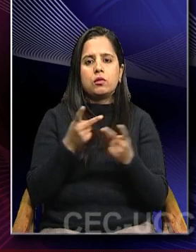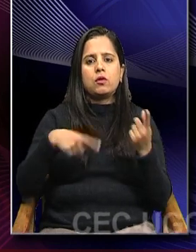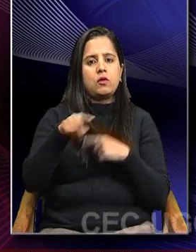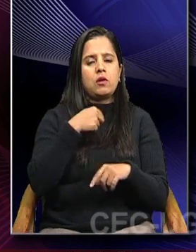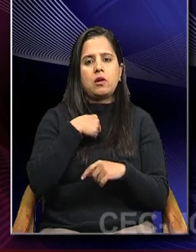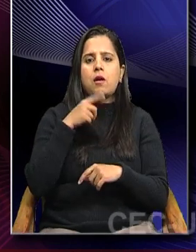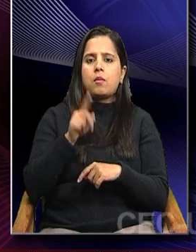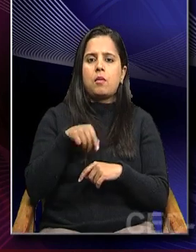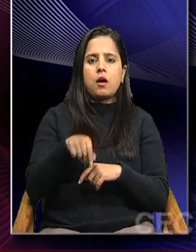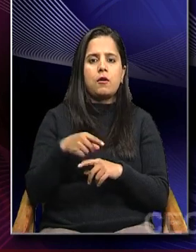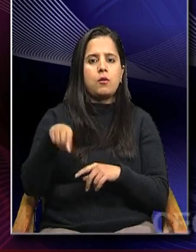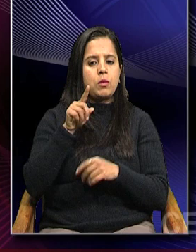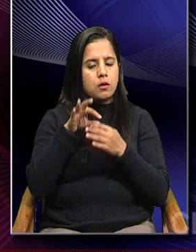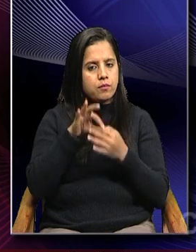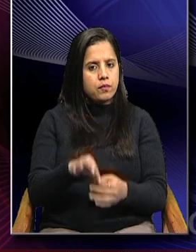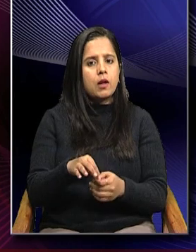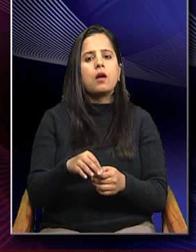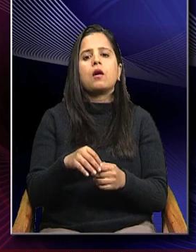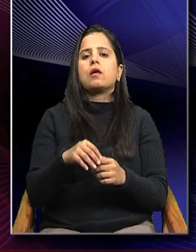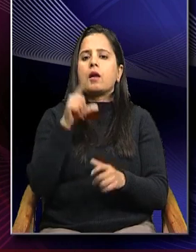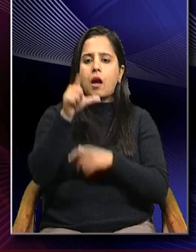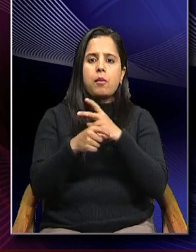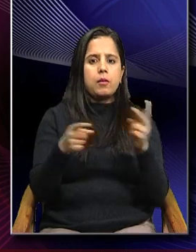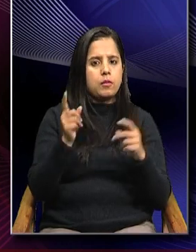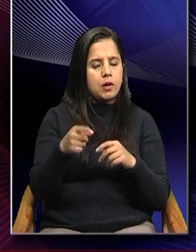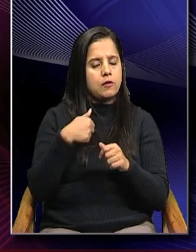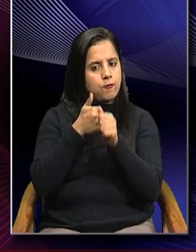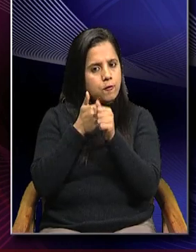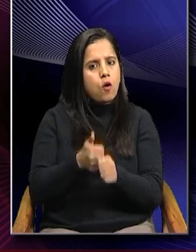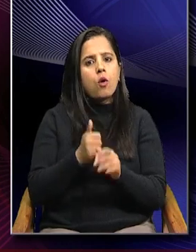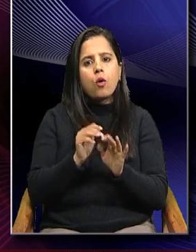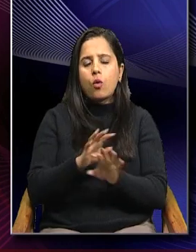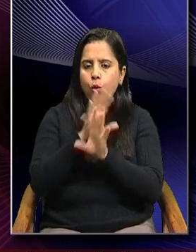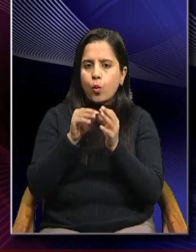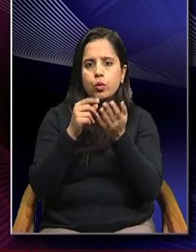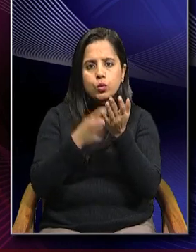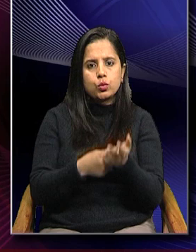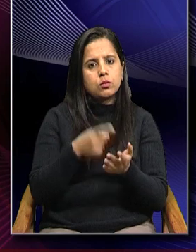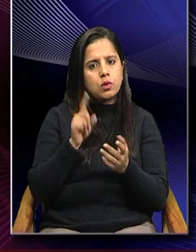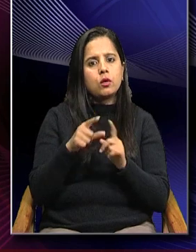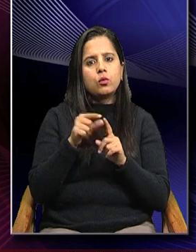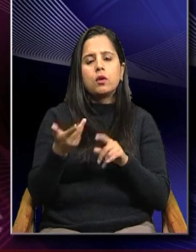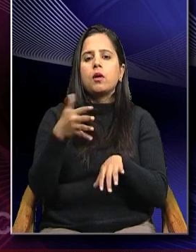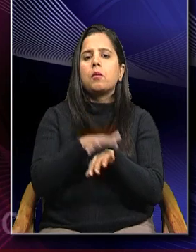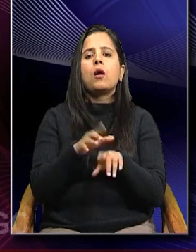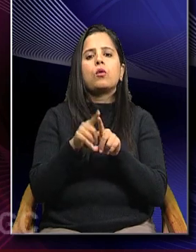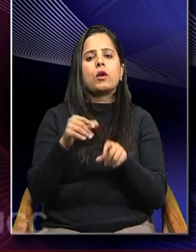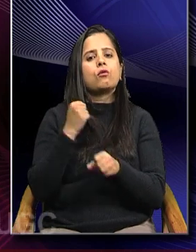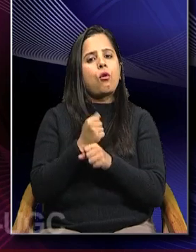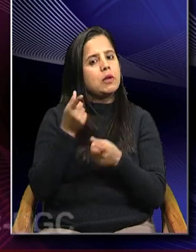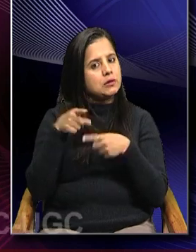supposed to abide by as a corporate citizen. We have to follow all those rules and regulations which are implemented by the